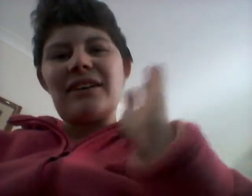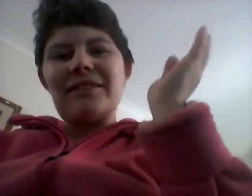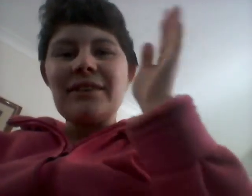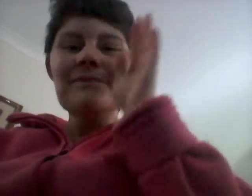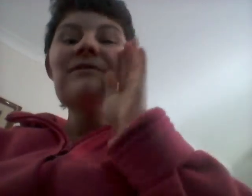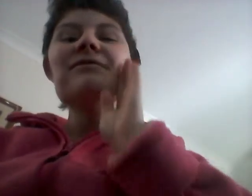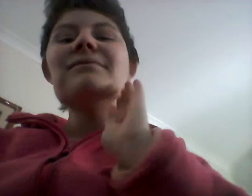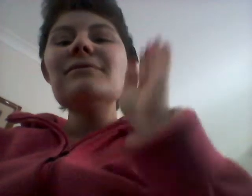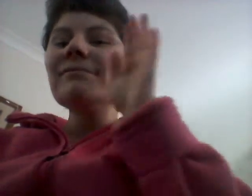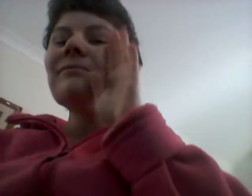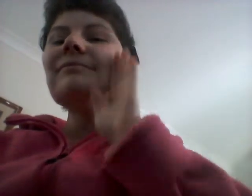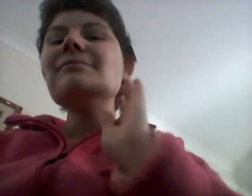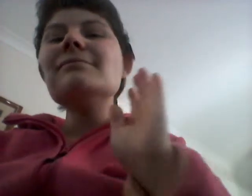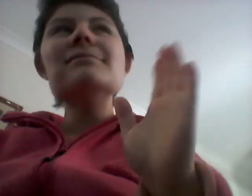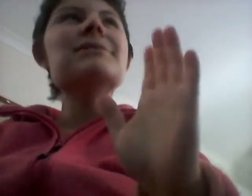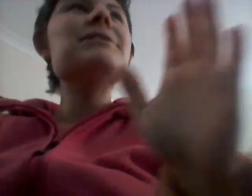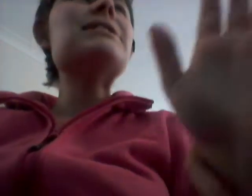Brown. You know what? Color signs are really